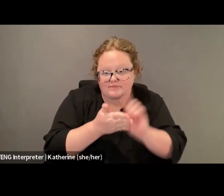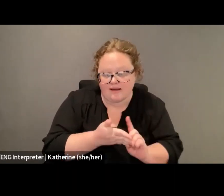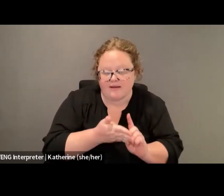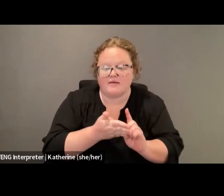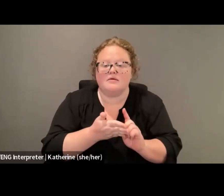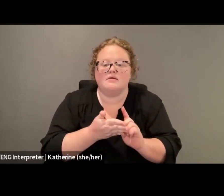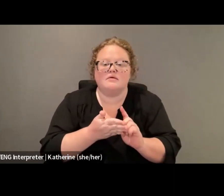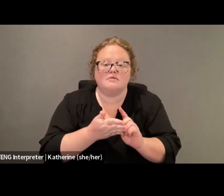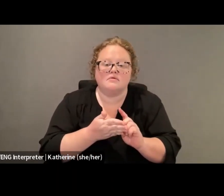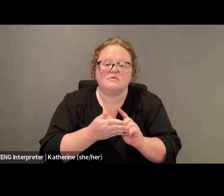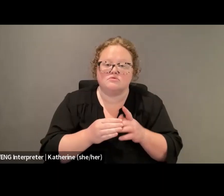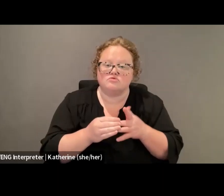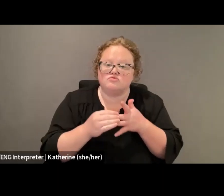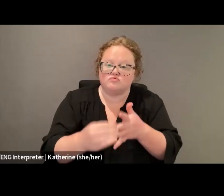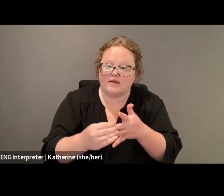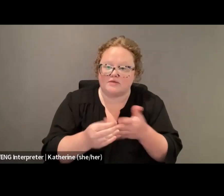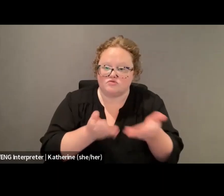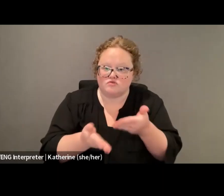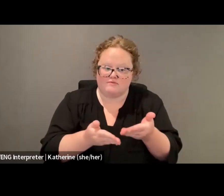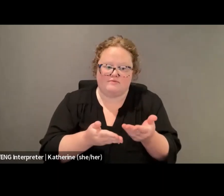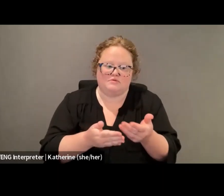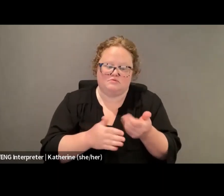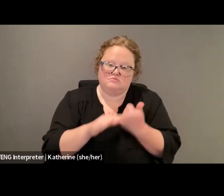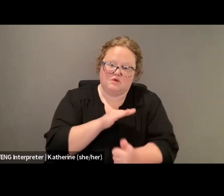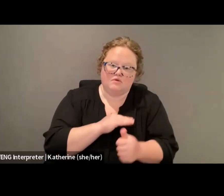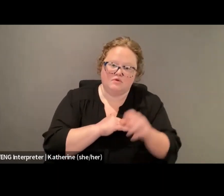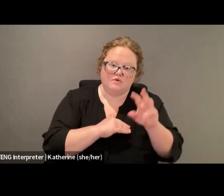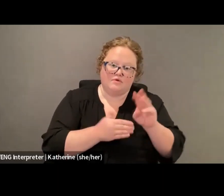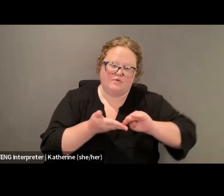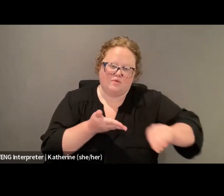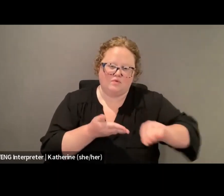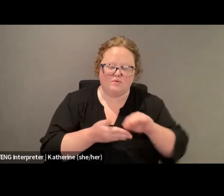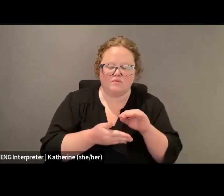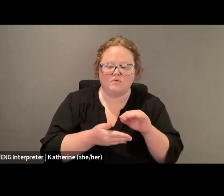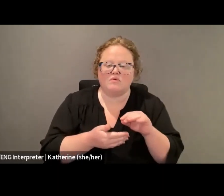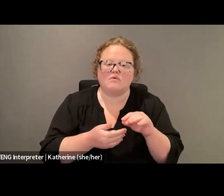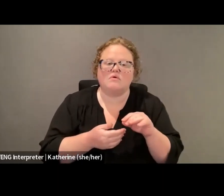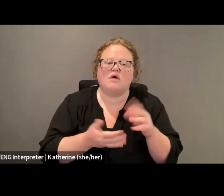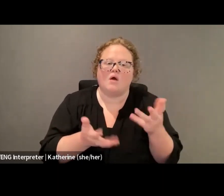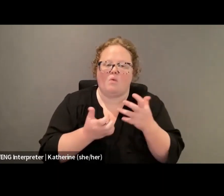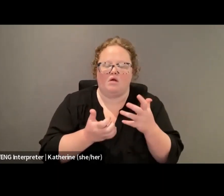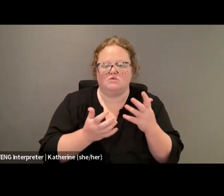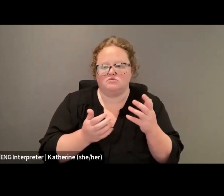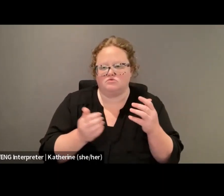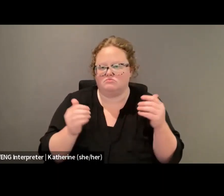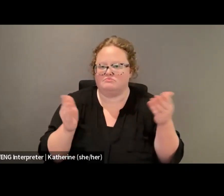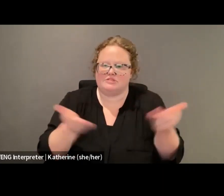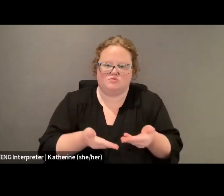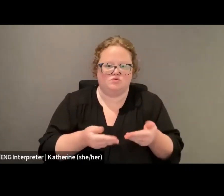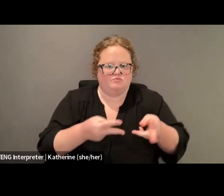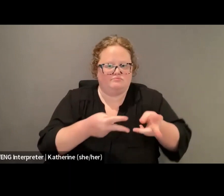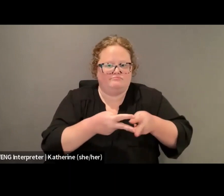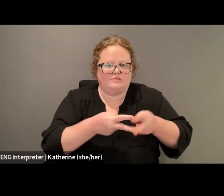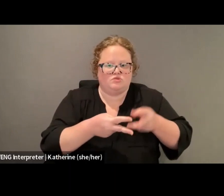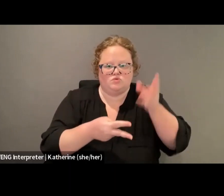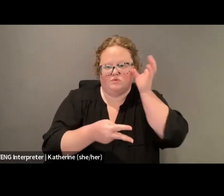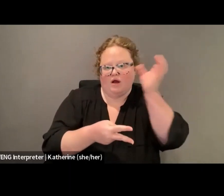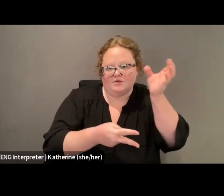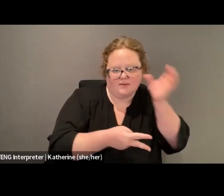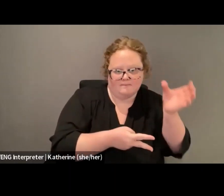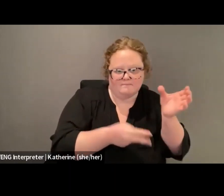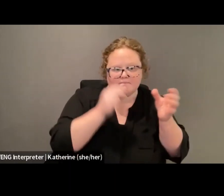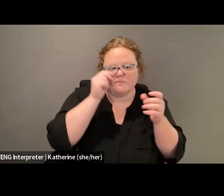waiver. And so it's something that I just want to talk about, and I'll be coming back to these concepts, but they're concepts that can be